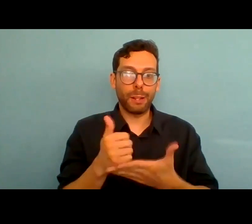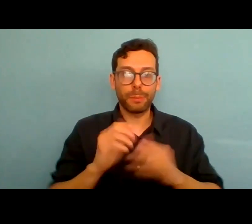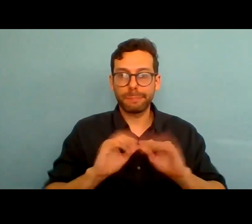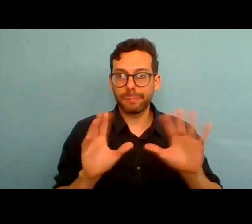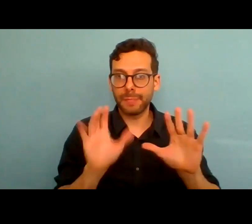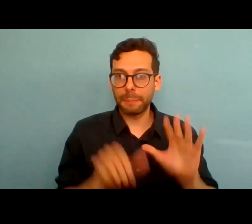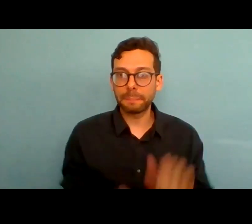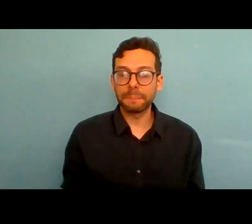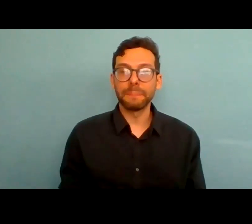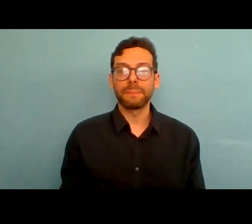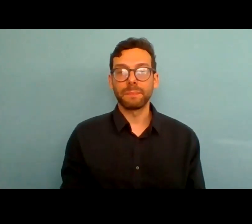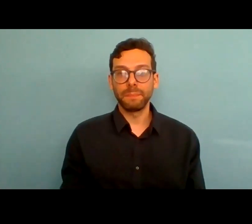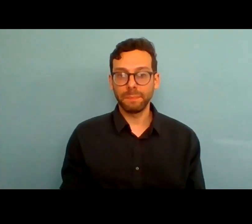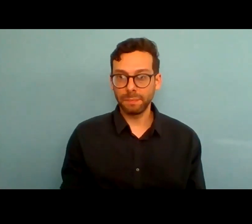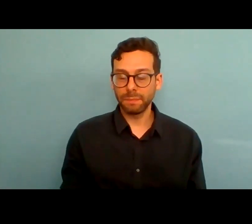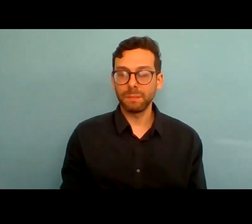let's see.